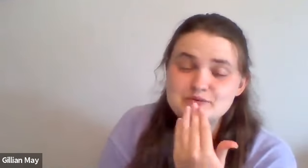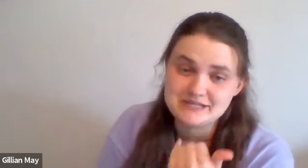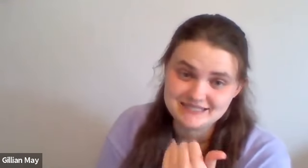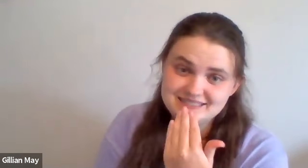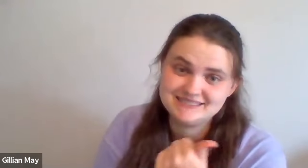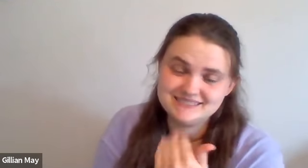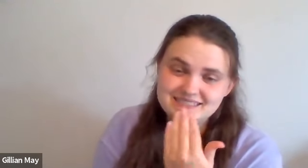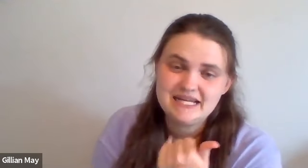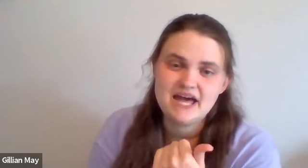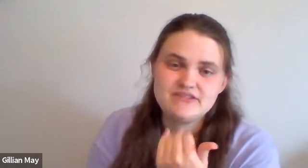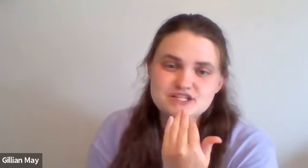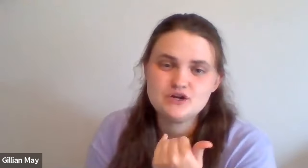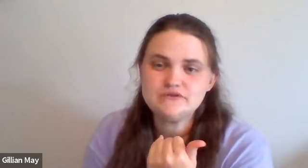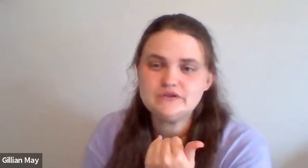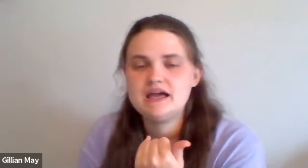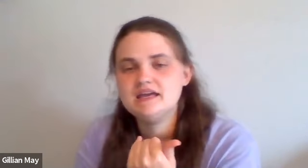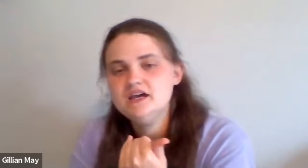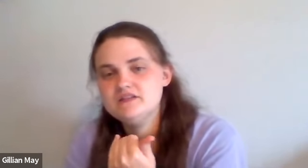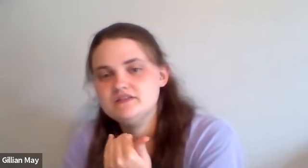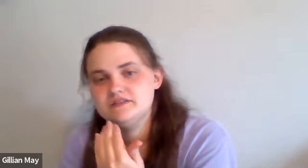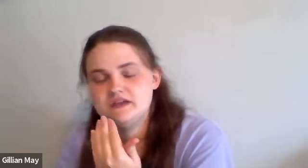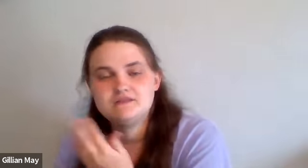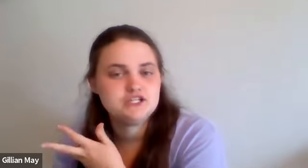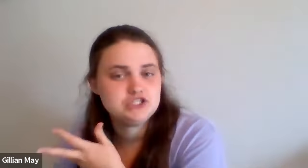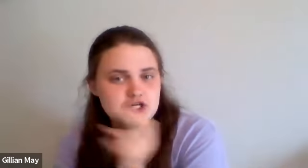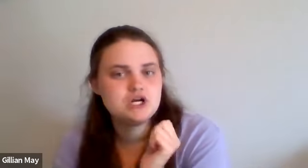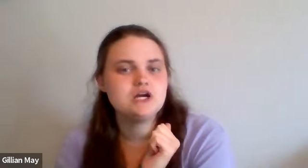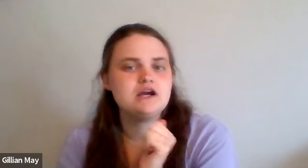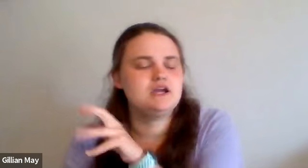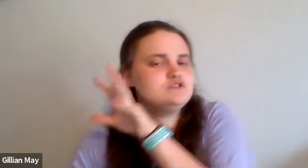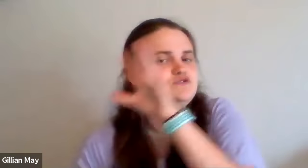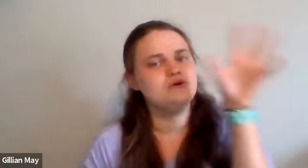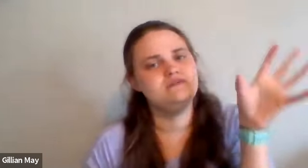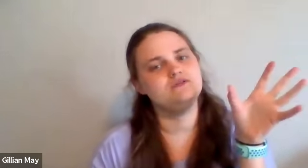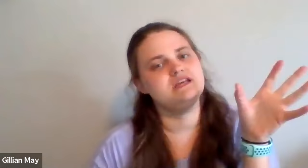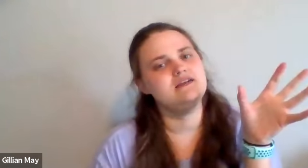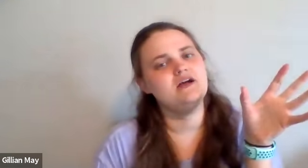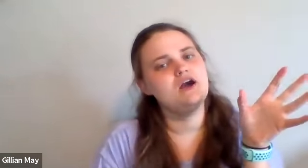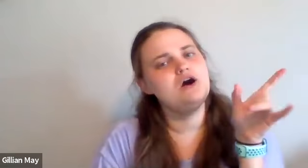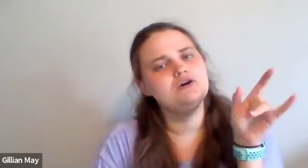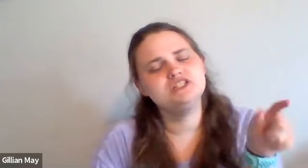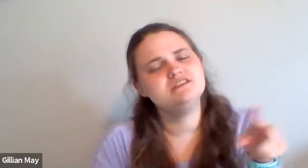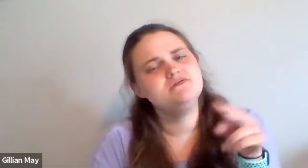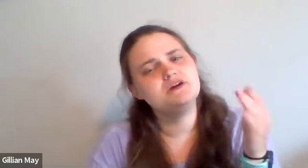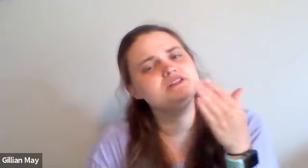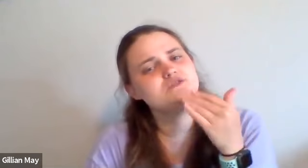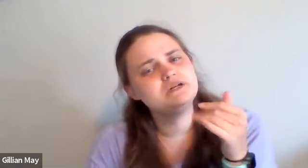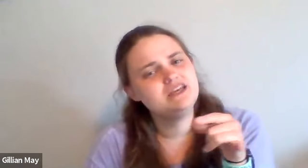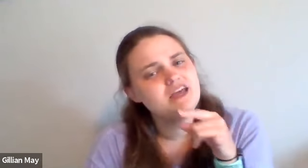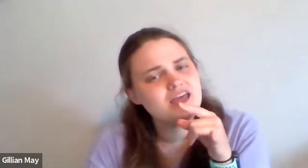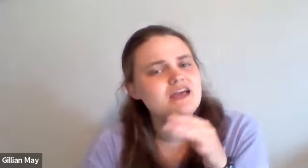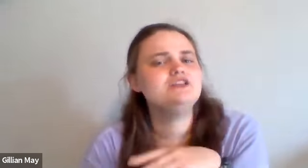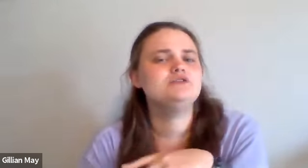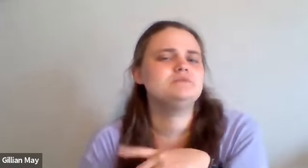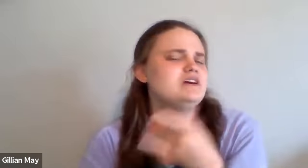sweet. And this goes for like the thing of like sugar. It goes for if you're saying like, oh, she's a very sweet kid. You can be like, she's